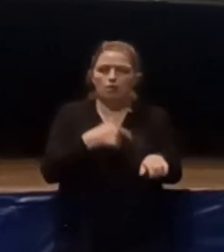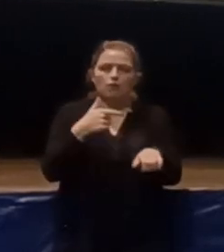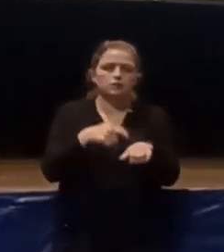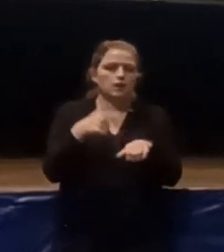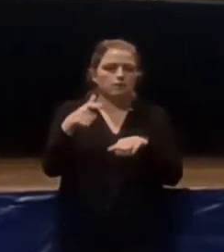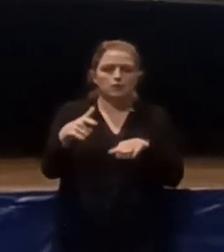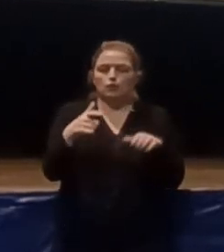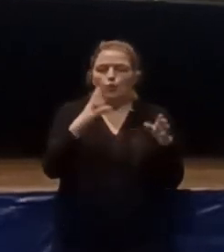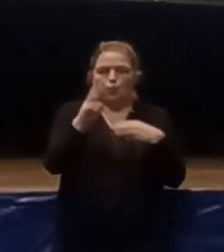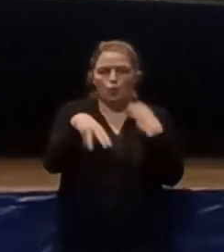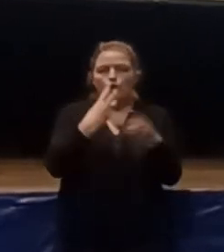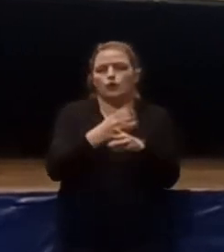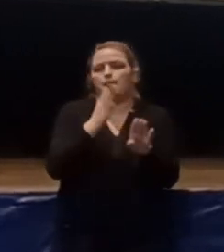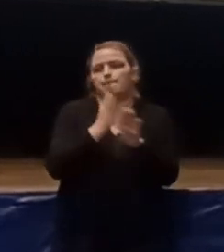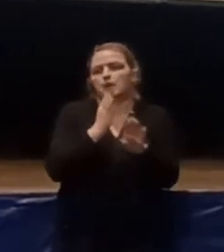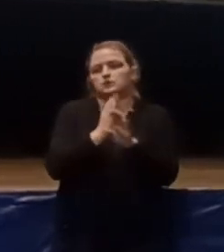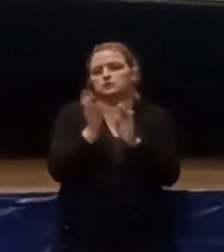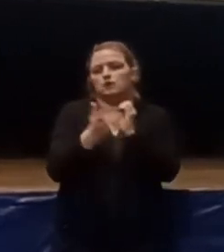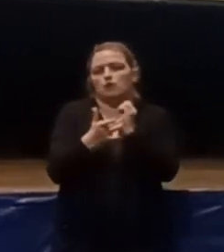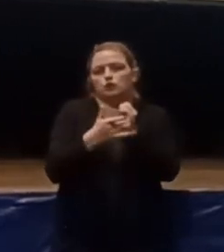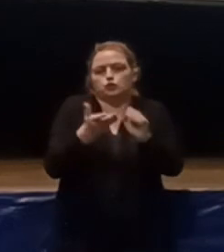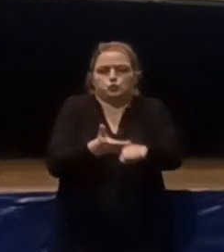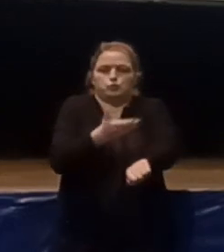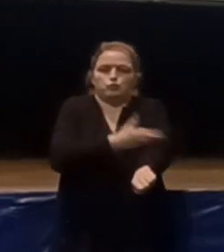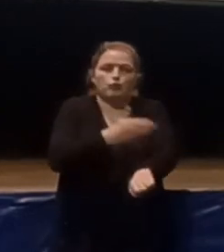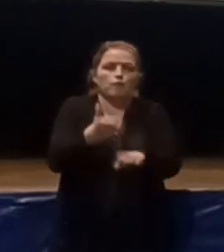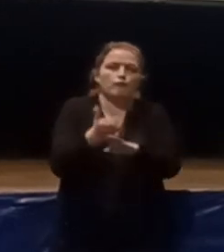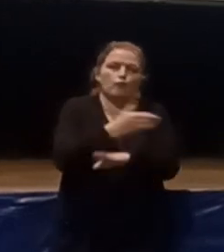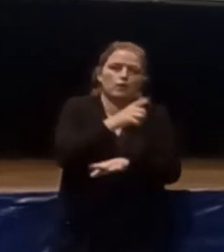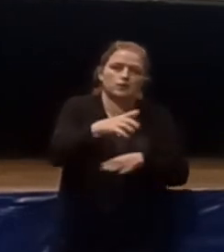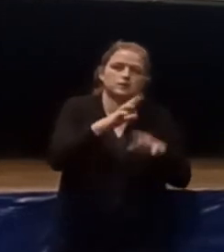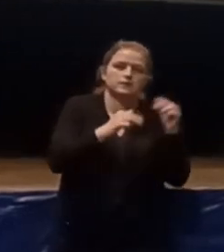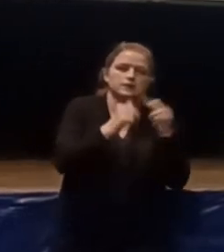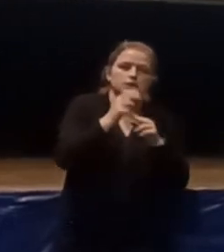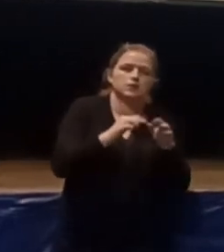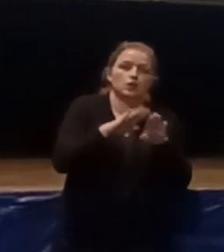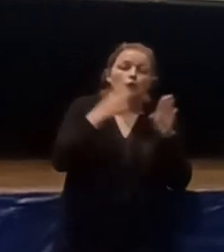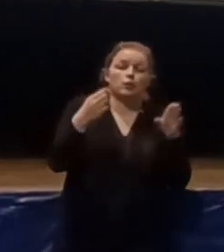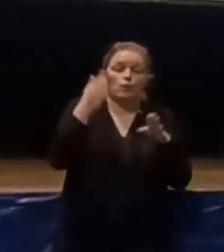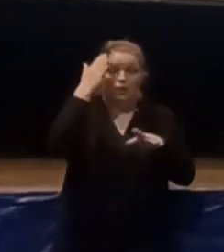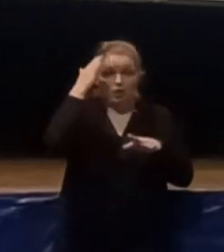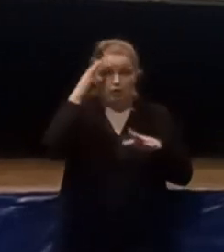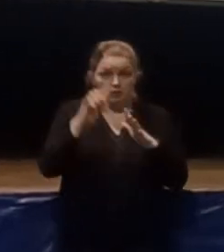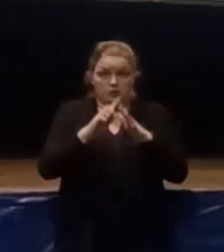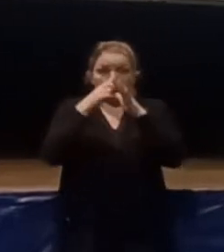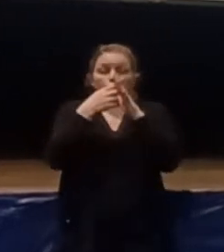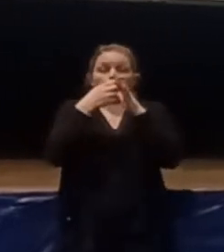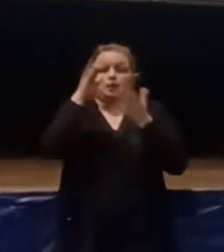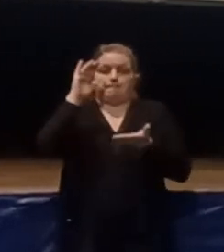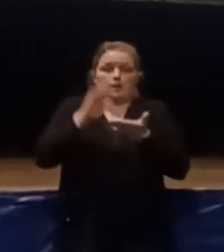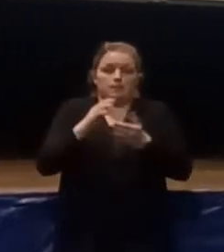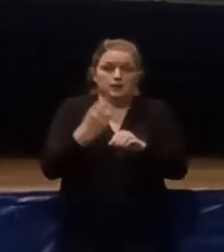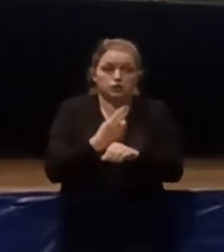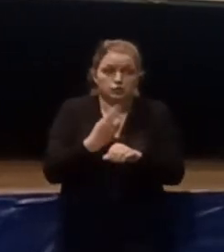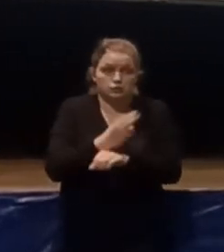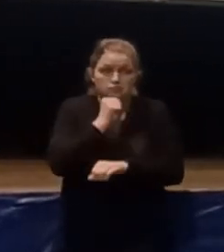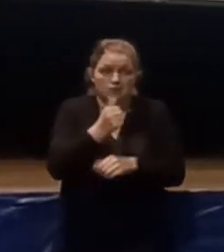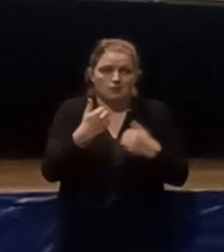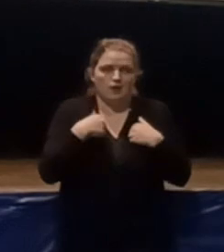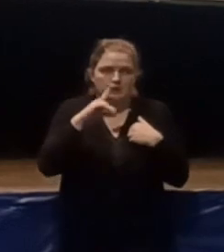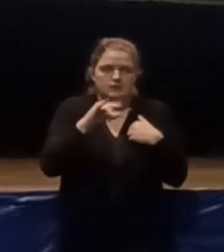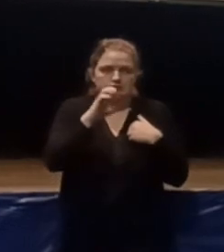bus technology to go before this facility is open. We know from the get-go, minimizing the use, not having it